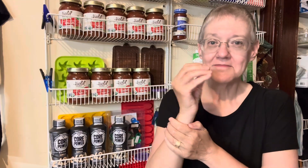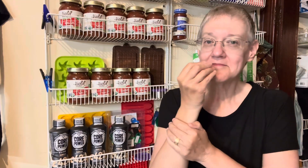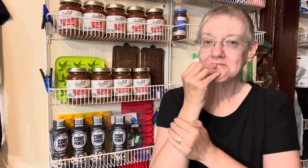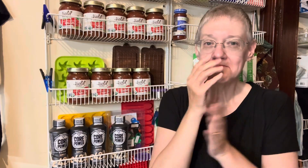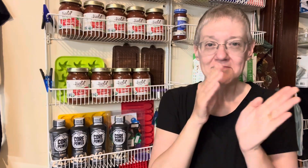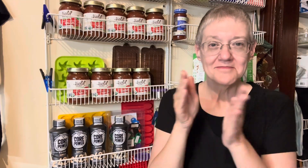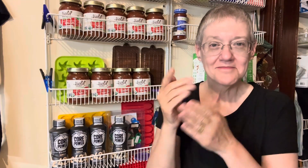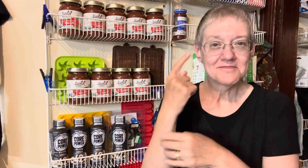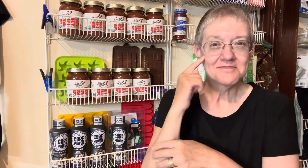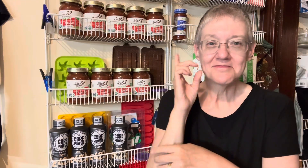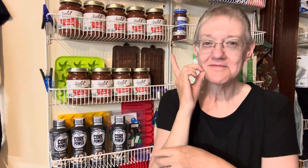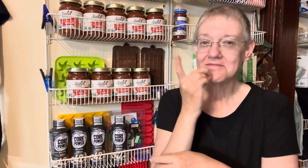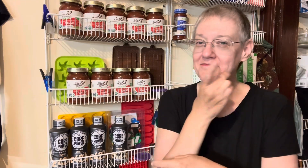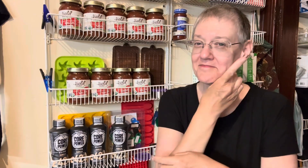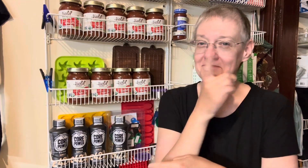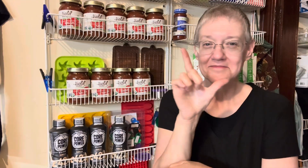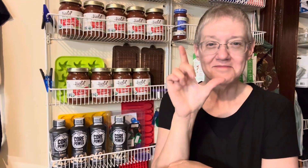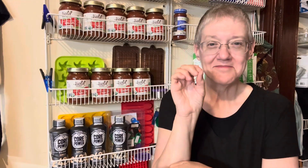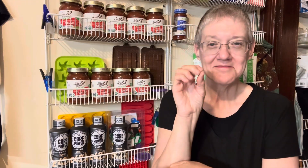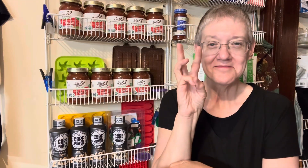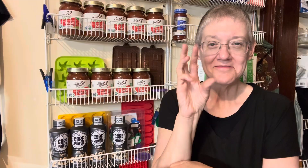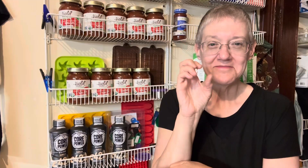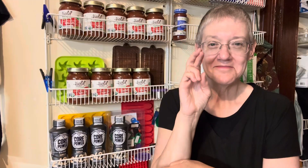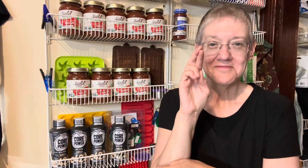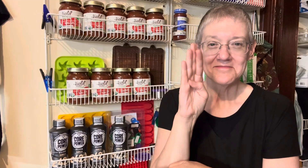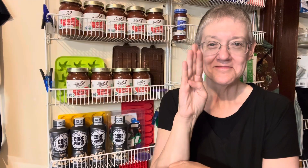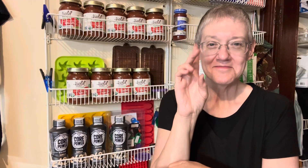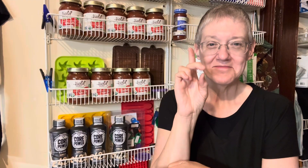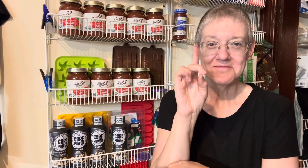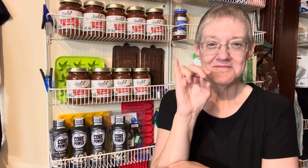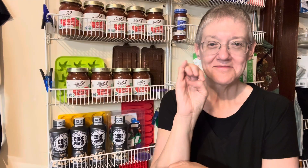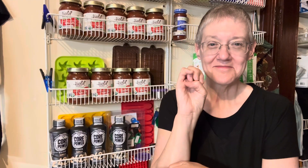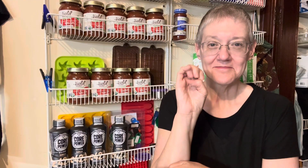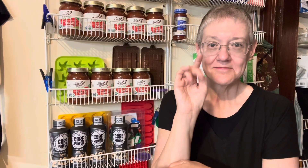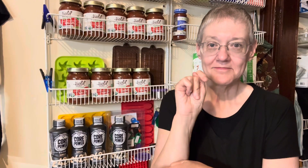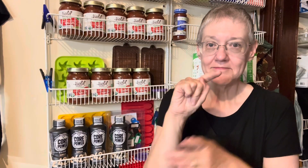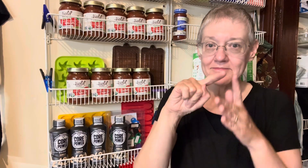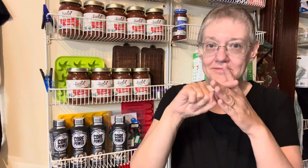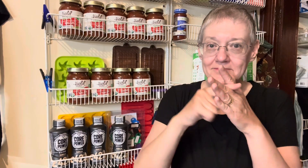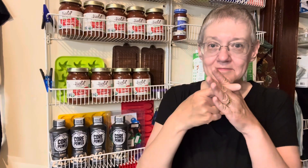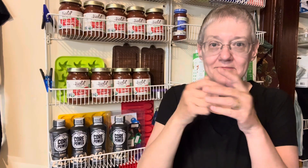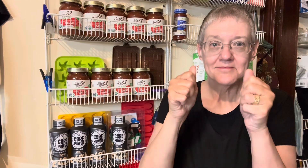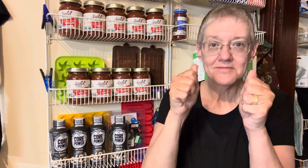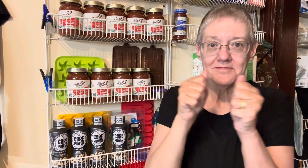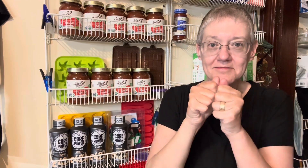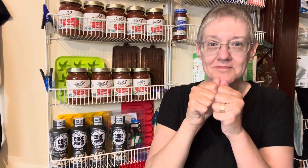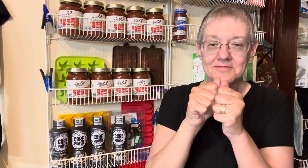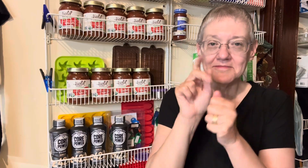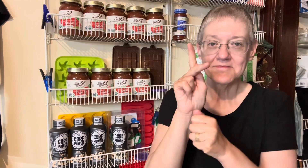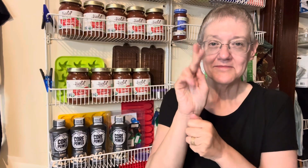keto food prep for Dale's low-carb diet. We're going to start with